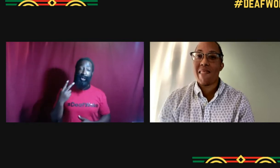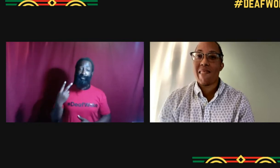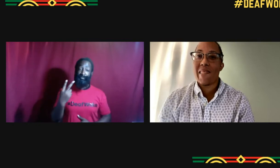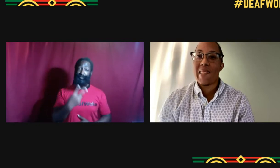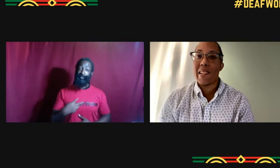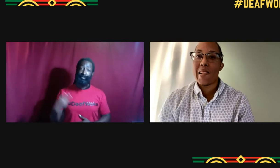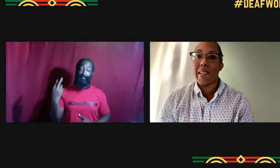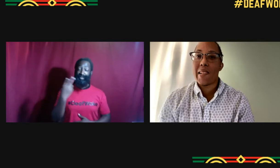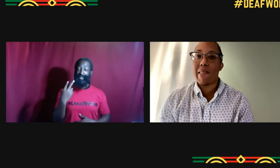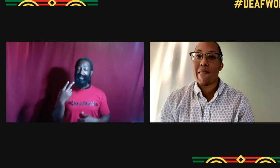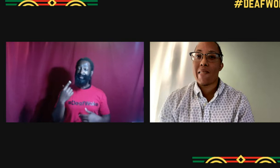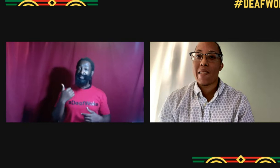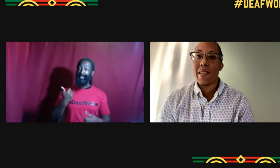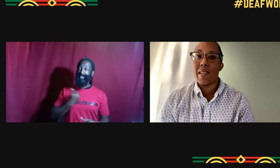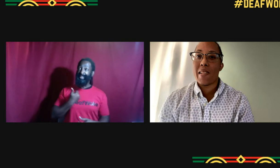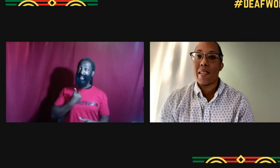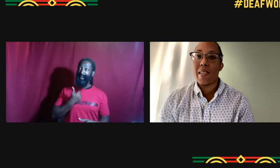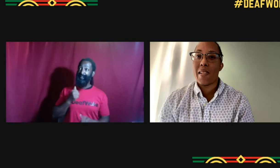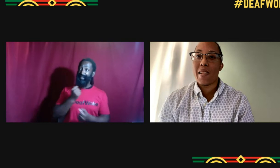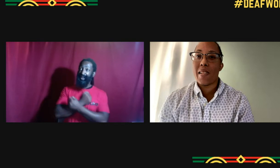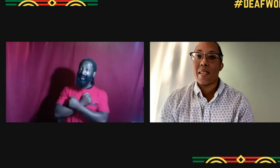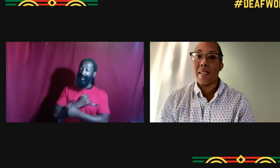another.